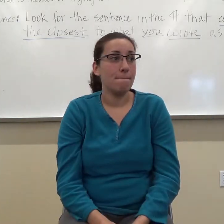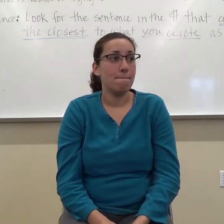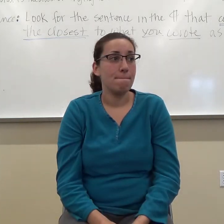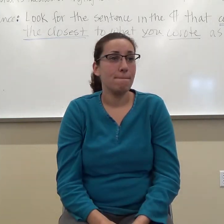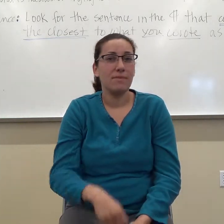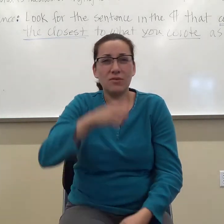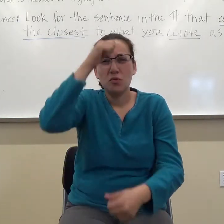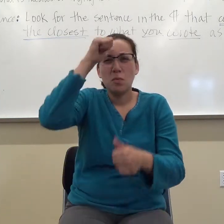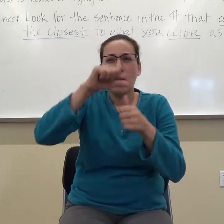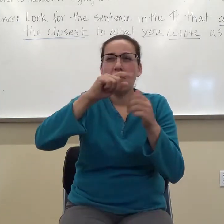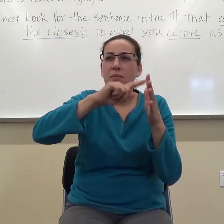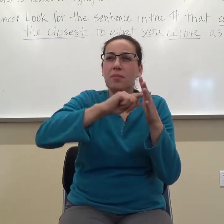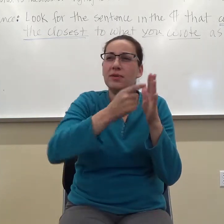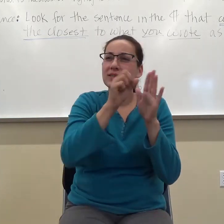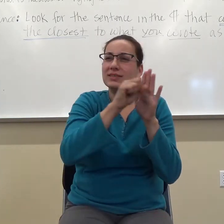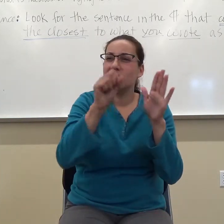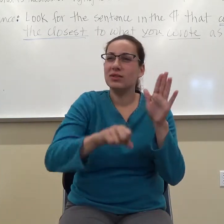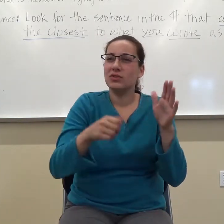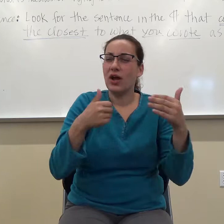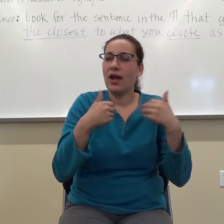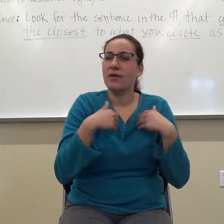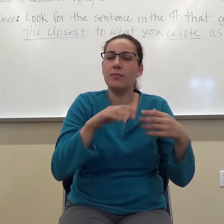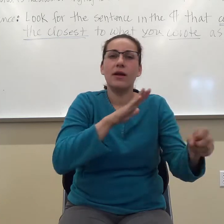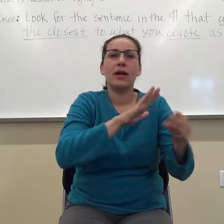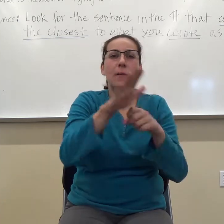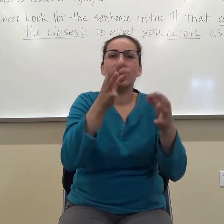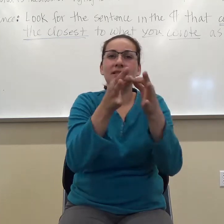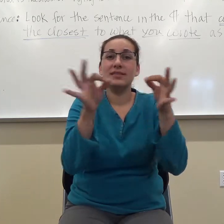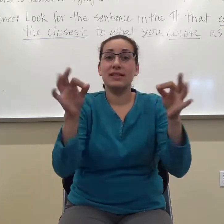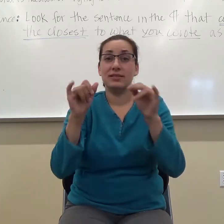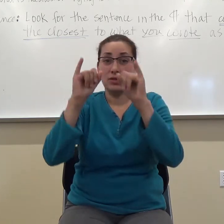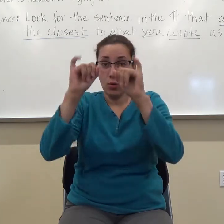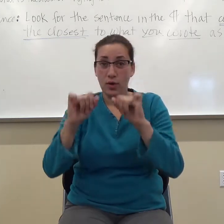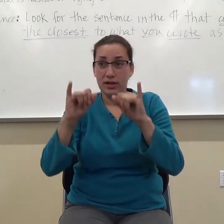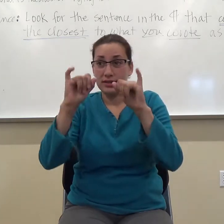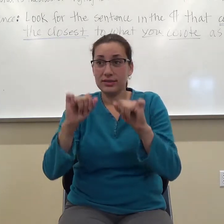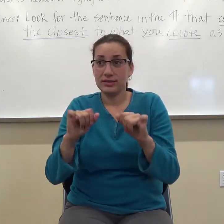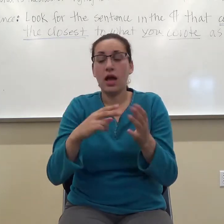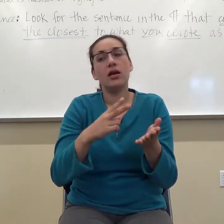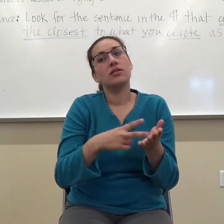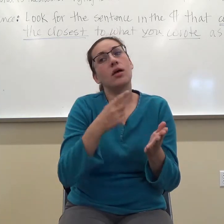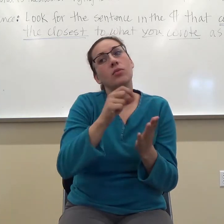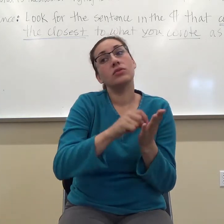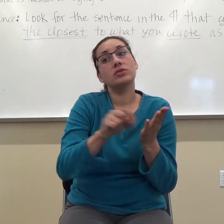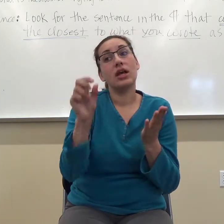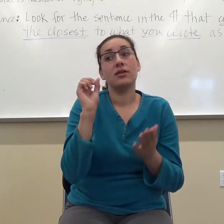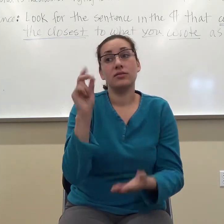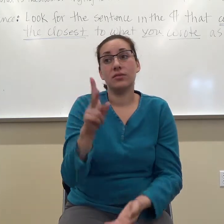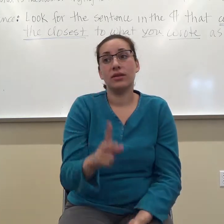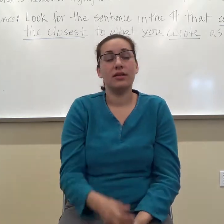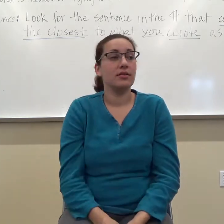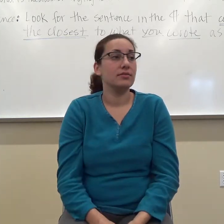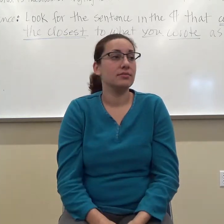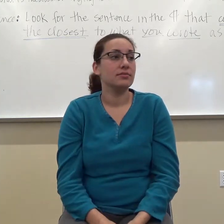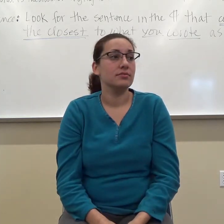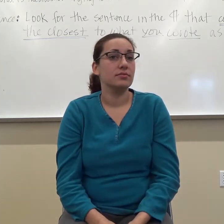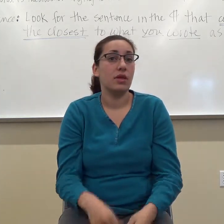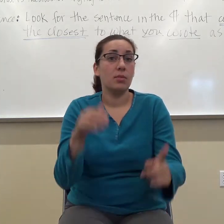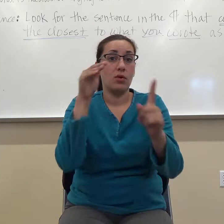quizzes, and double check. The other thing I want to remind people about, and this is something that I always say